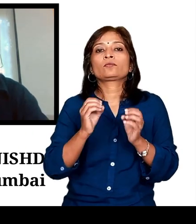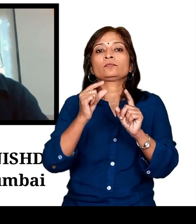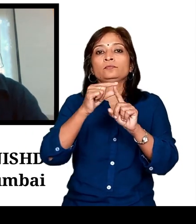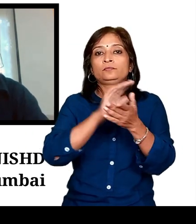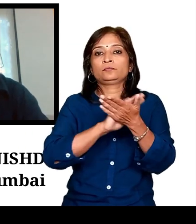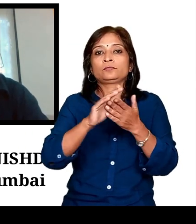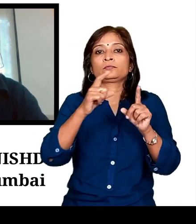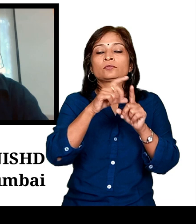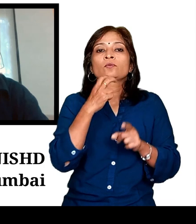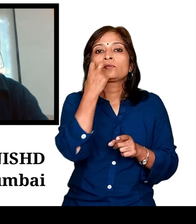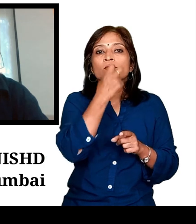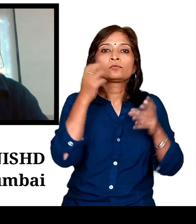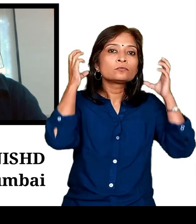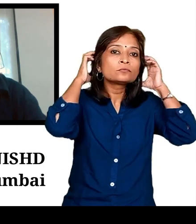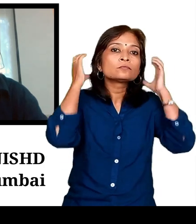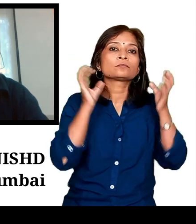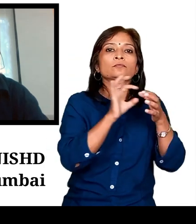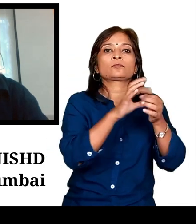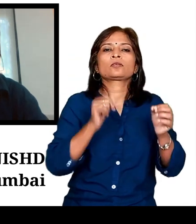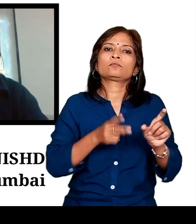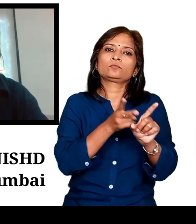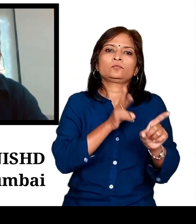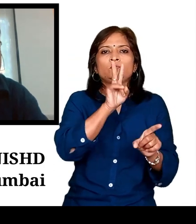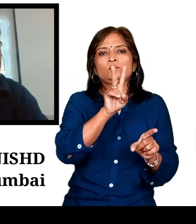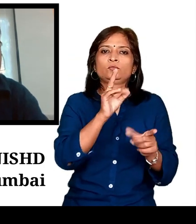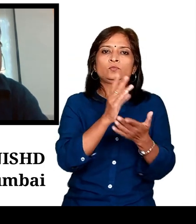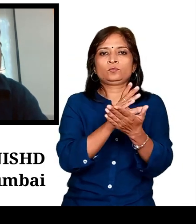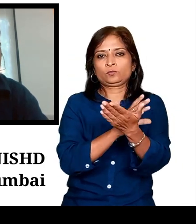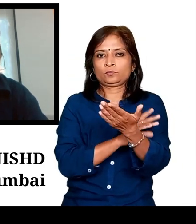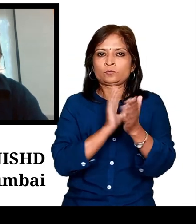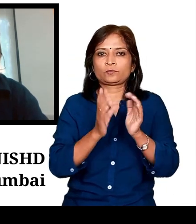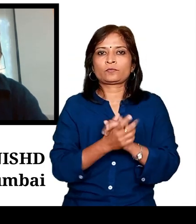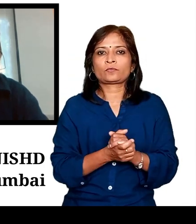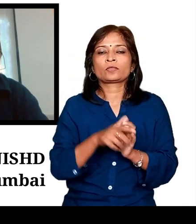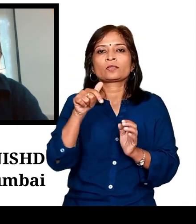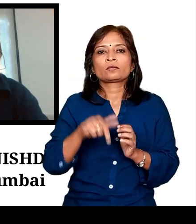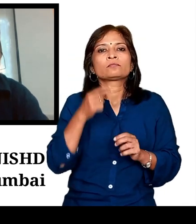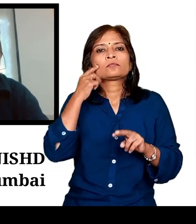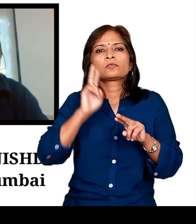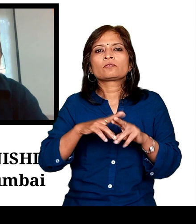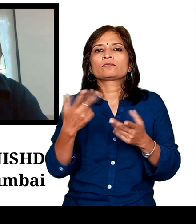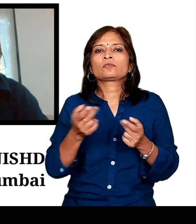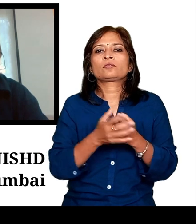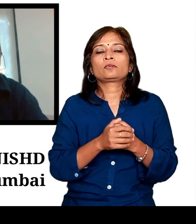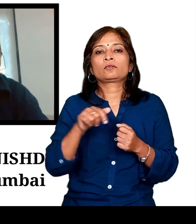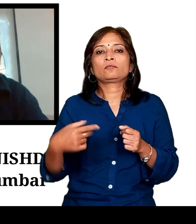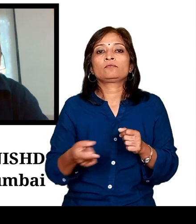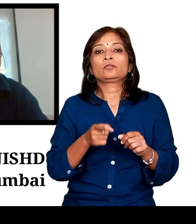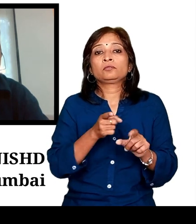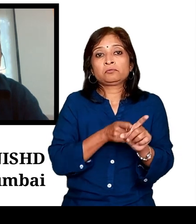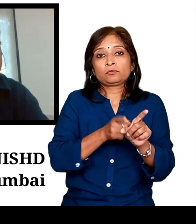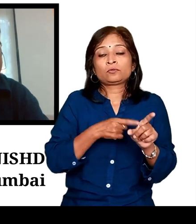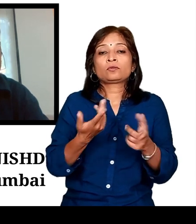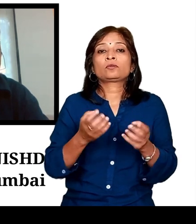also We have so these are 2 years of the courses, and if you go for the long term training program like